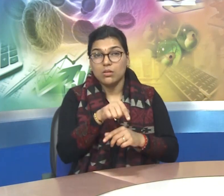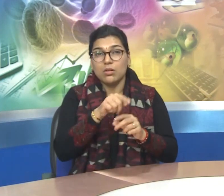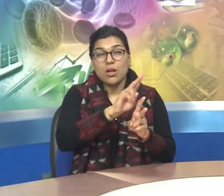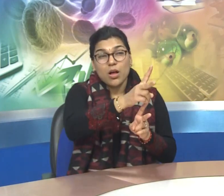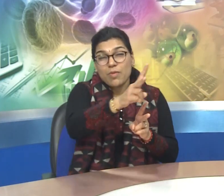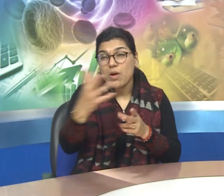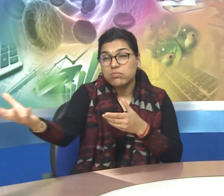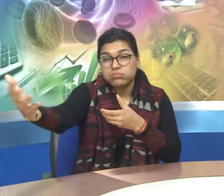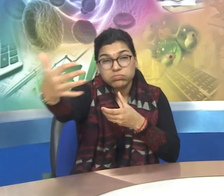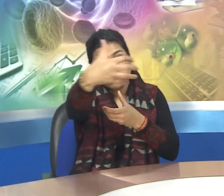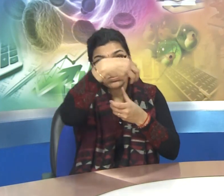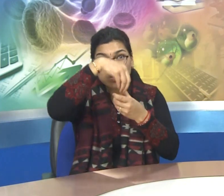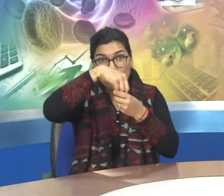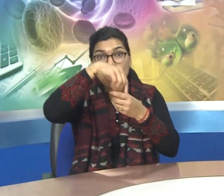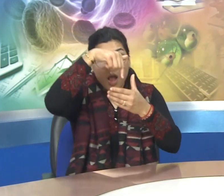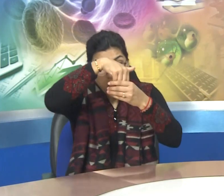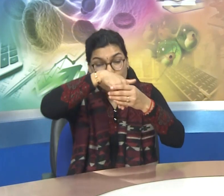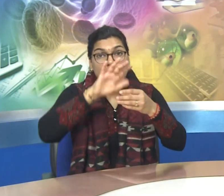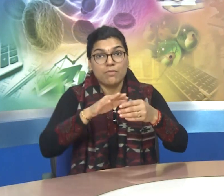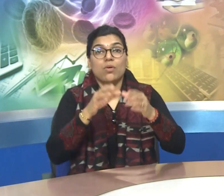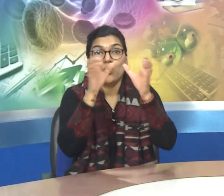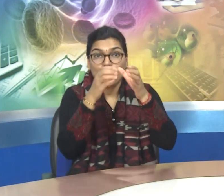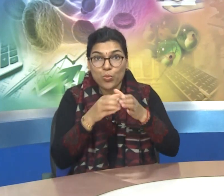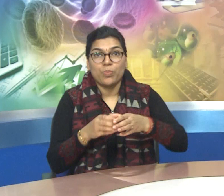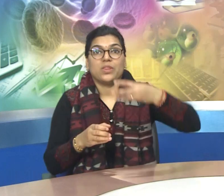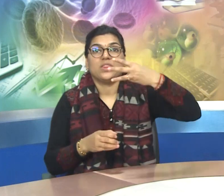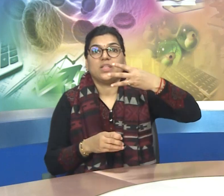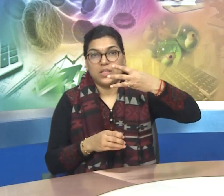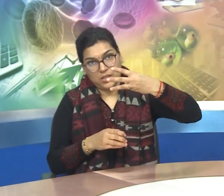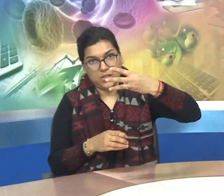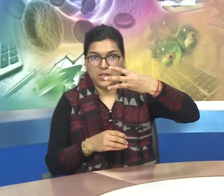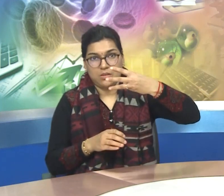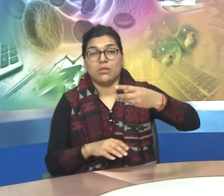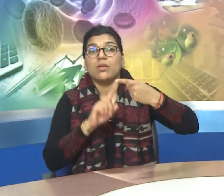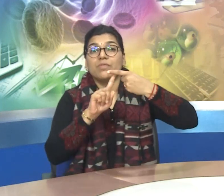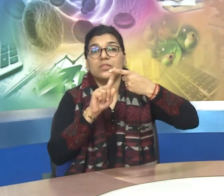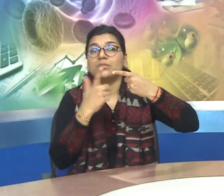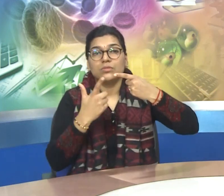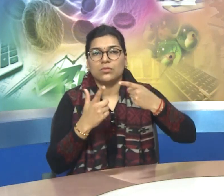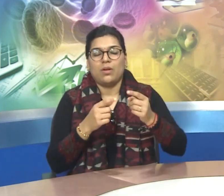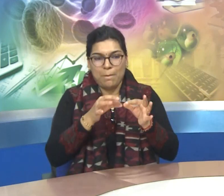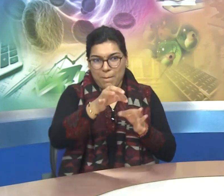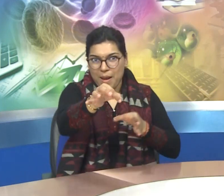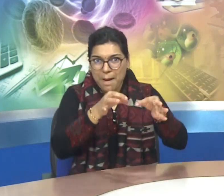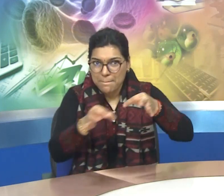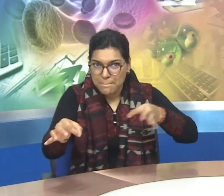All these reference collection include basically 3 types of sources. The first one